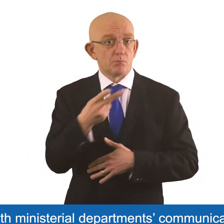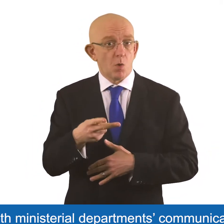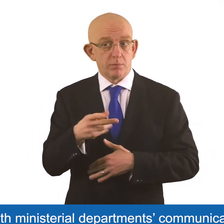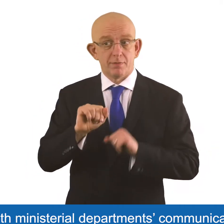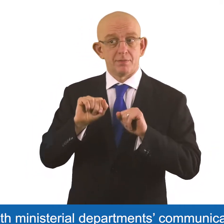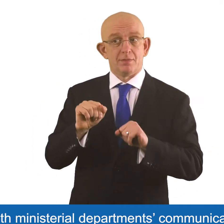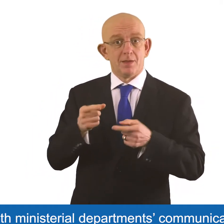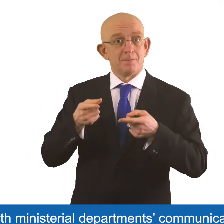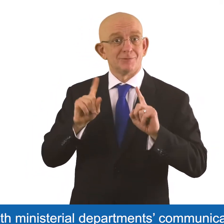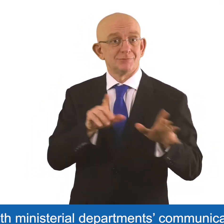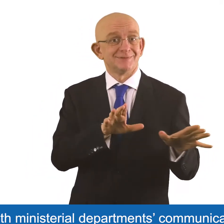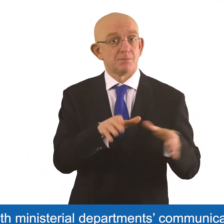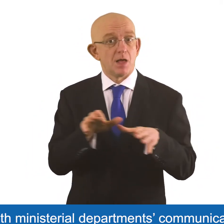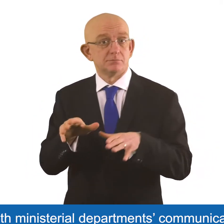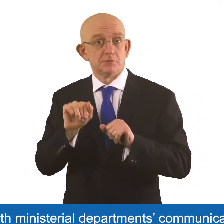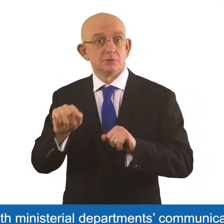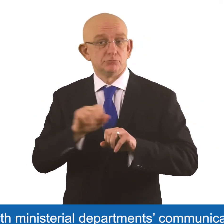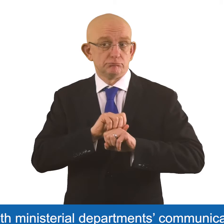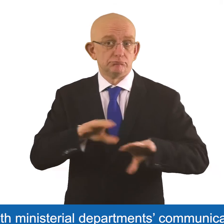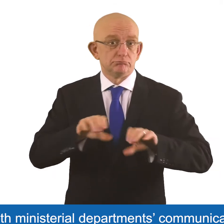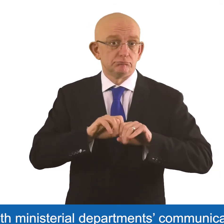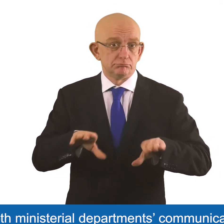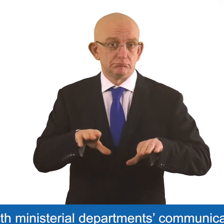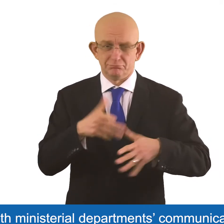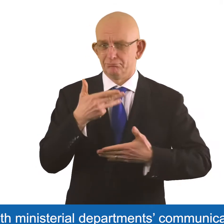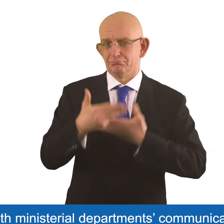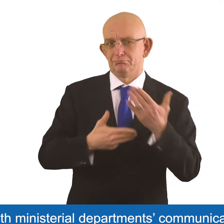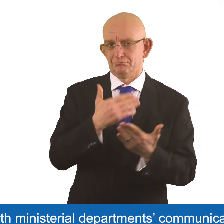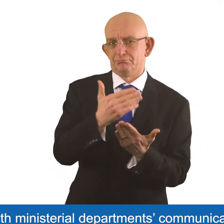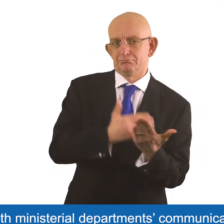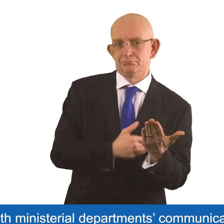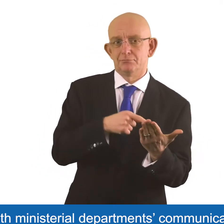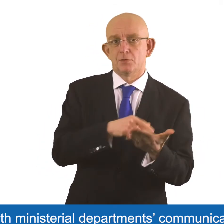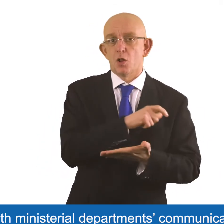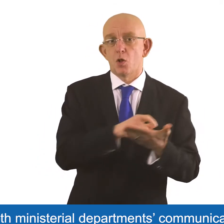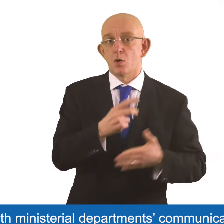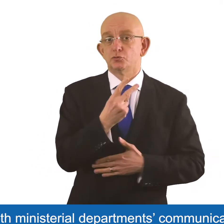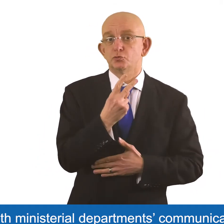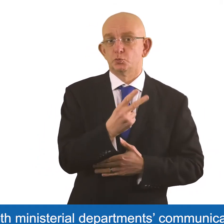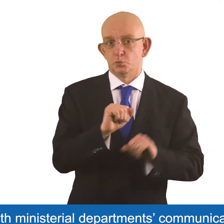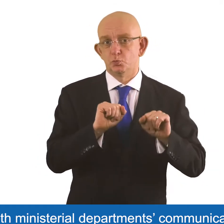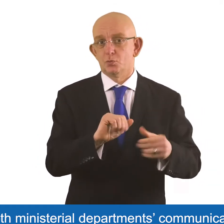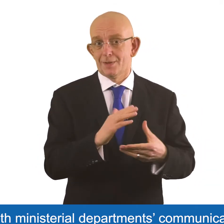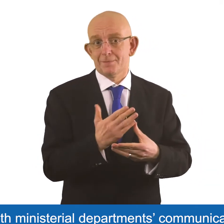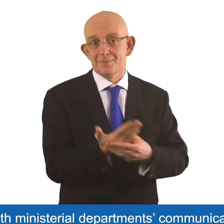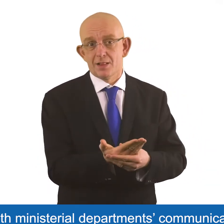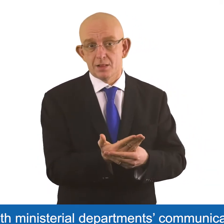in both ministerial departments' communications, open brackets, as set out in Clause 2 of the Bill, close